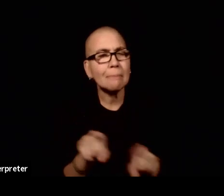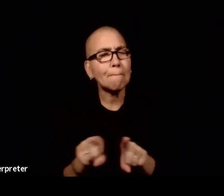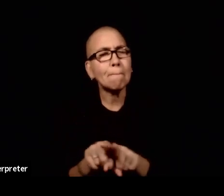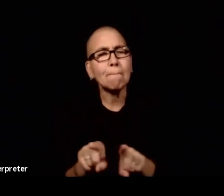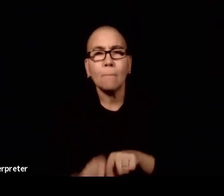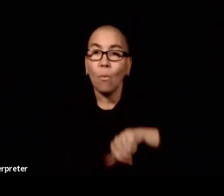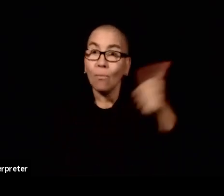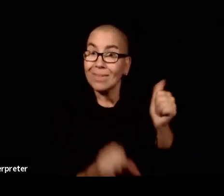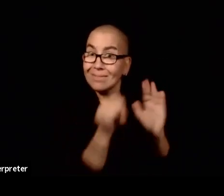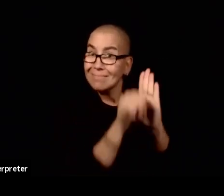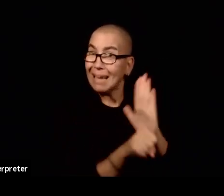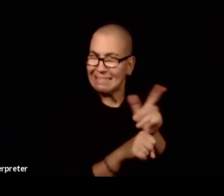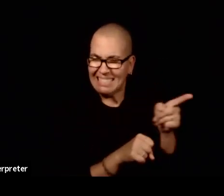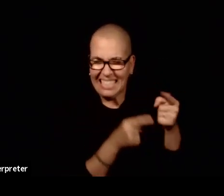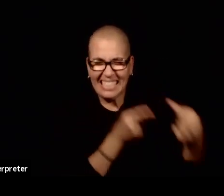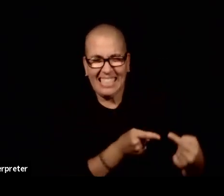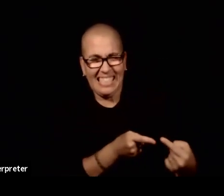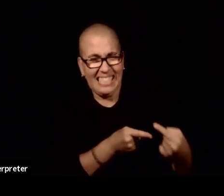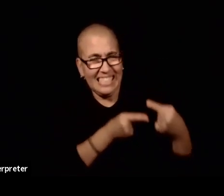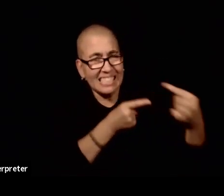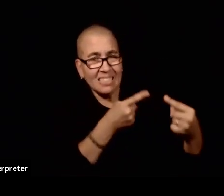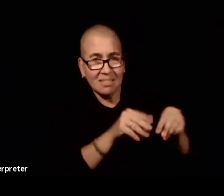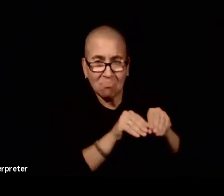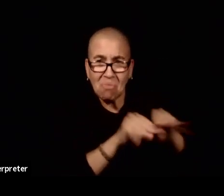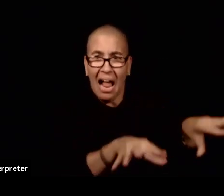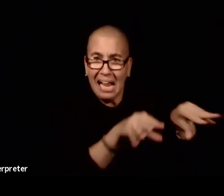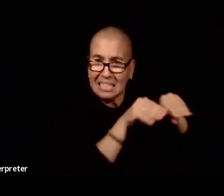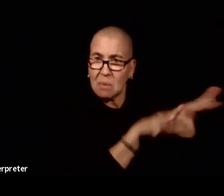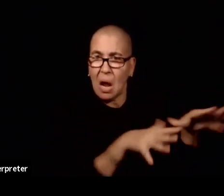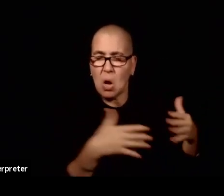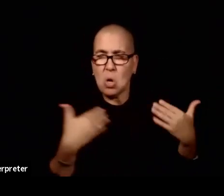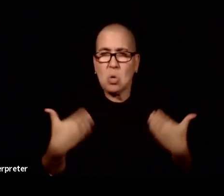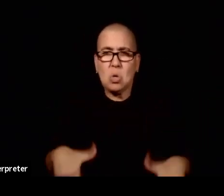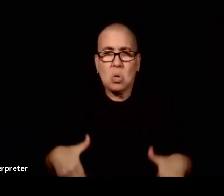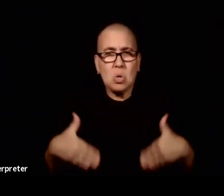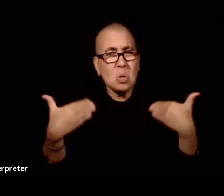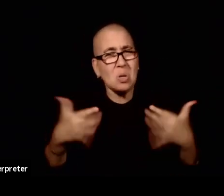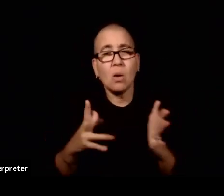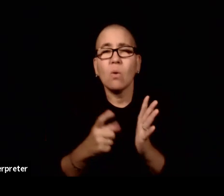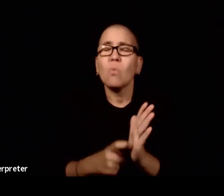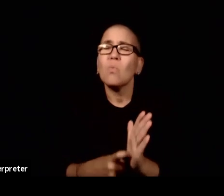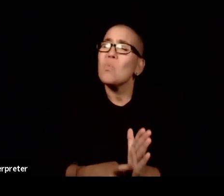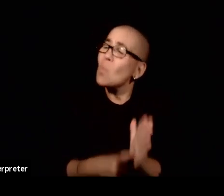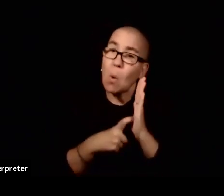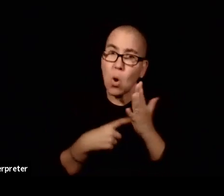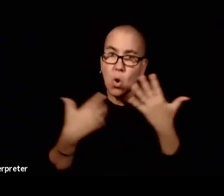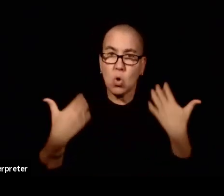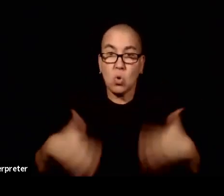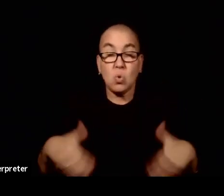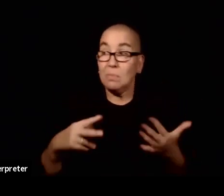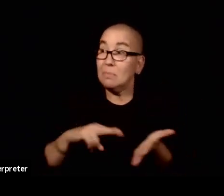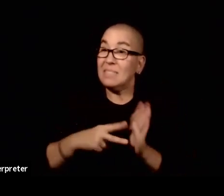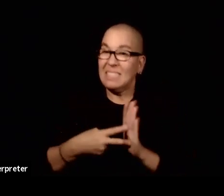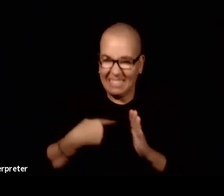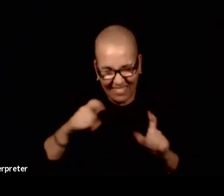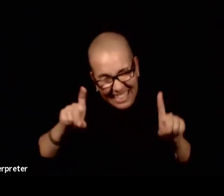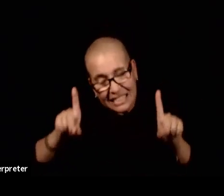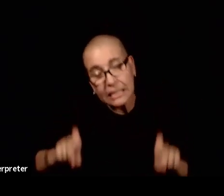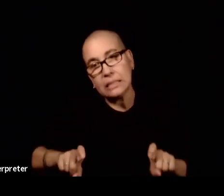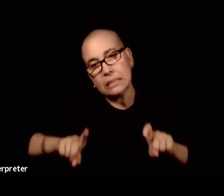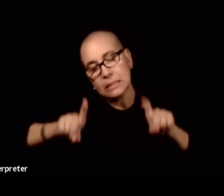That has just driven up testing demand to a very significant degree and has once again led to shortages of testing